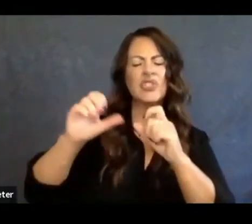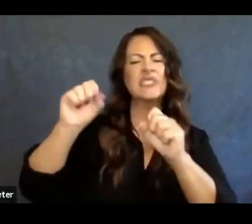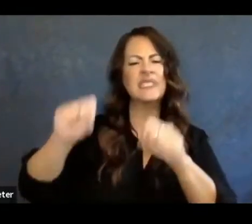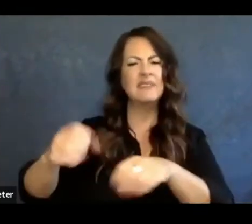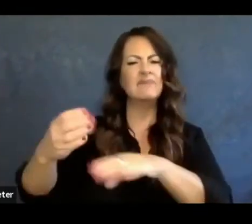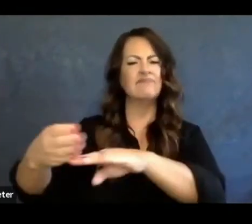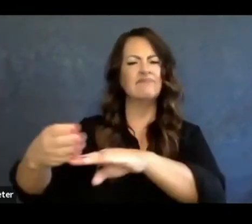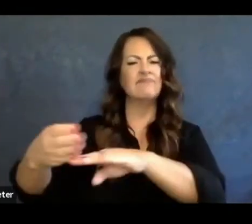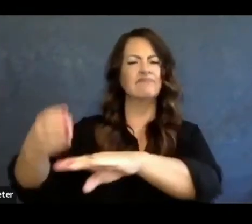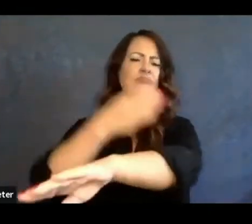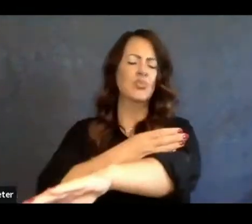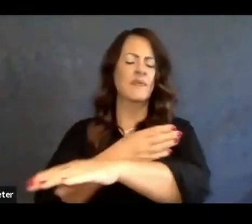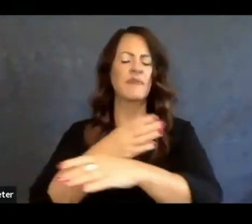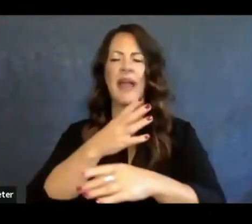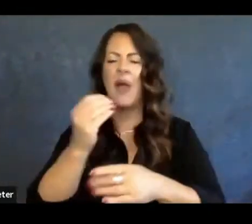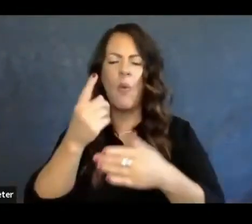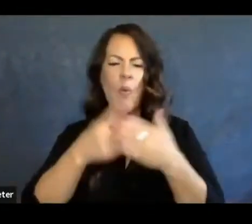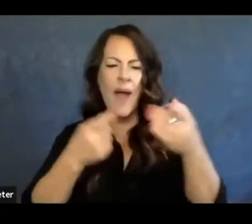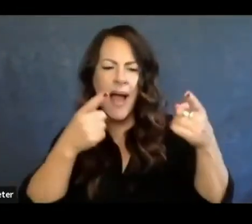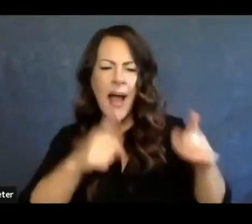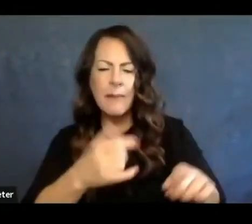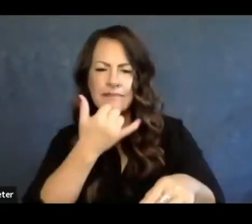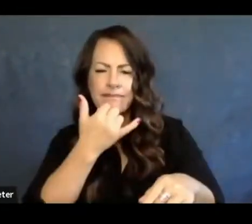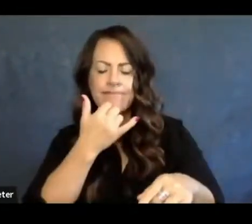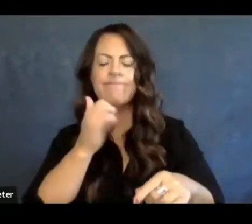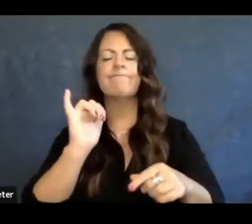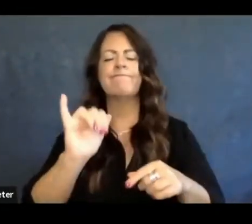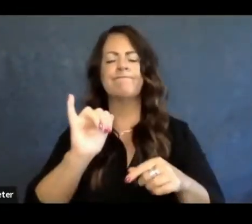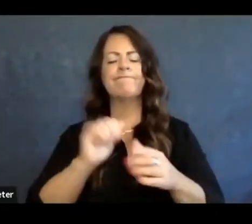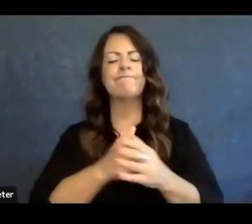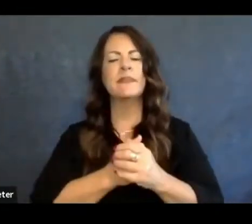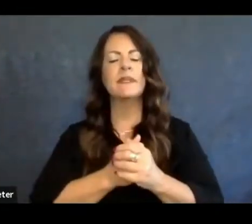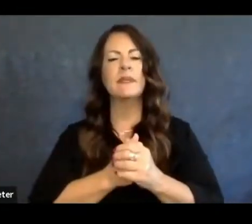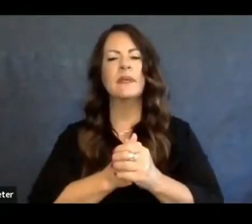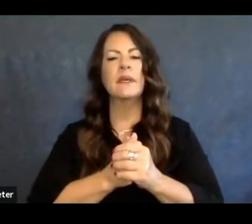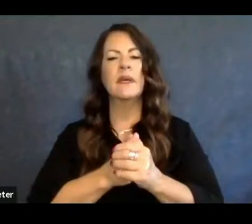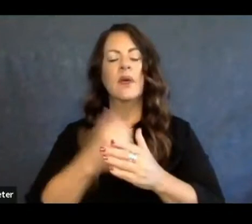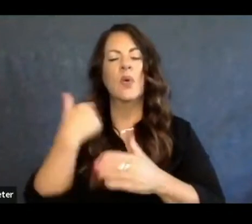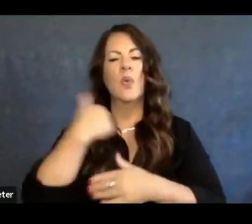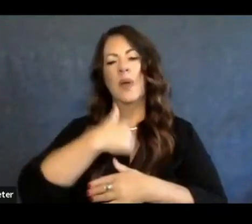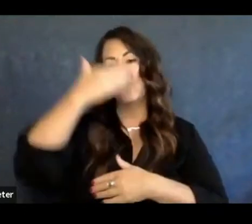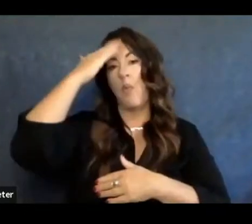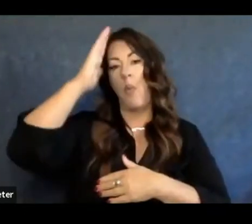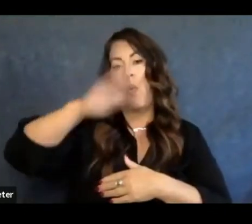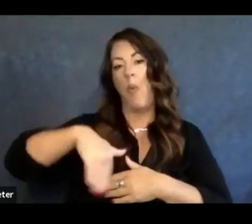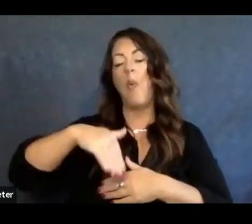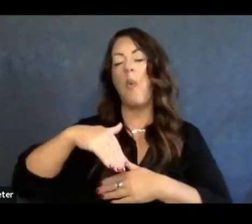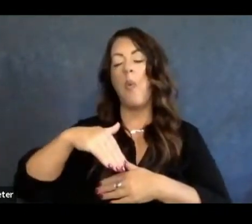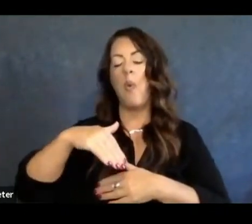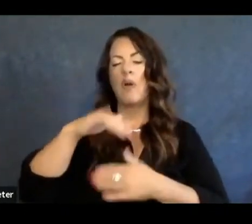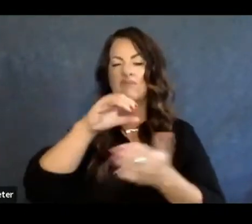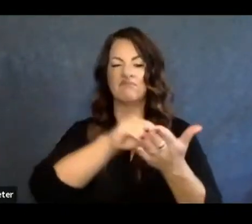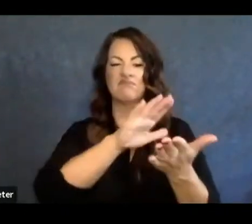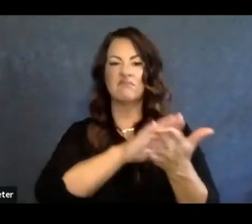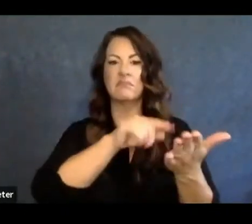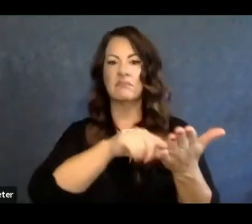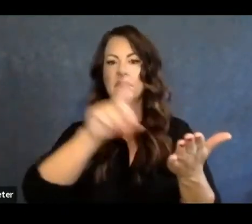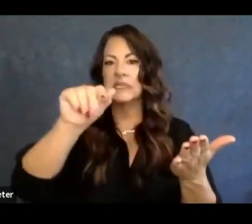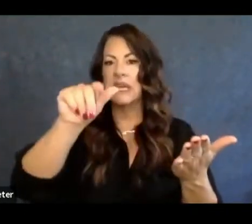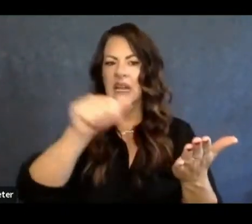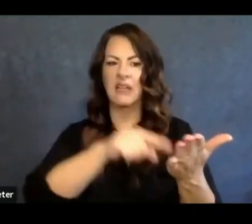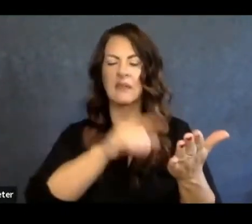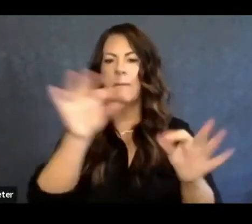better and where it went wrong. We know that the data has been an important tool of our decision